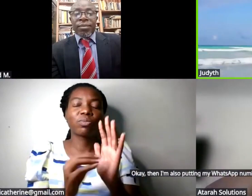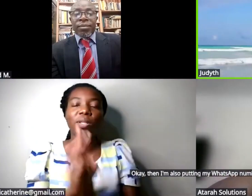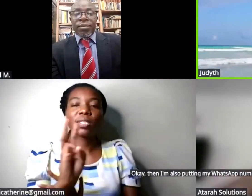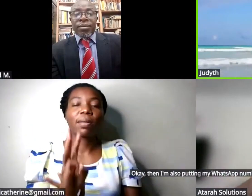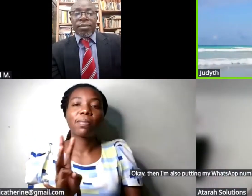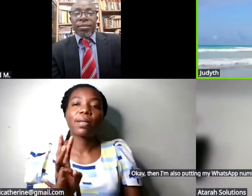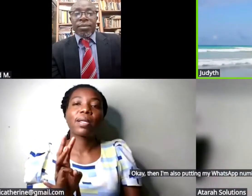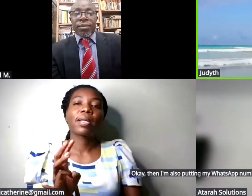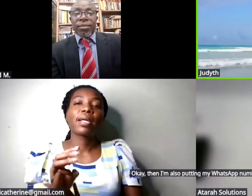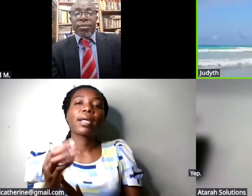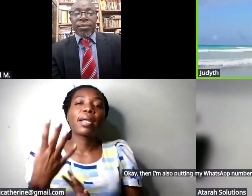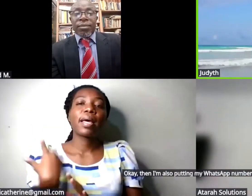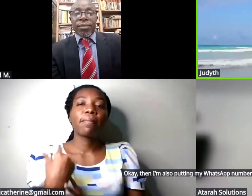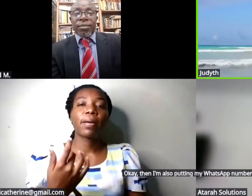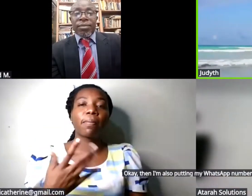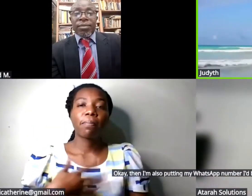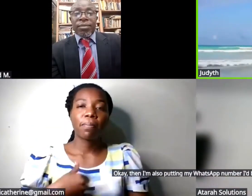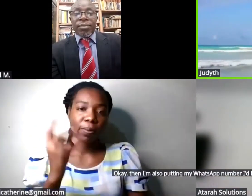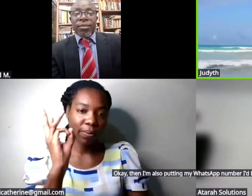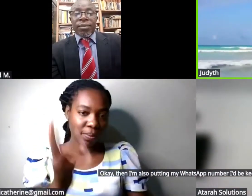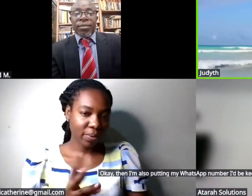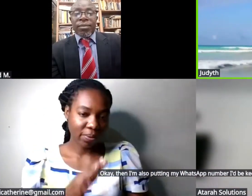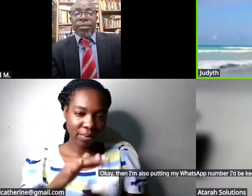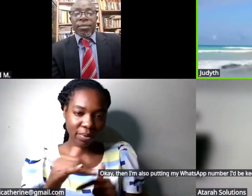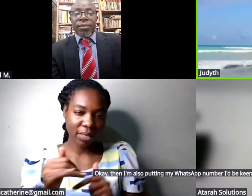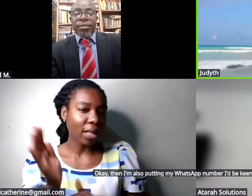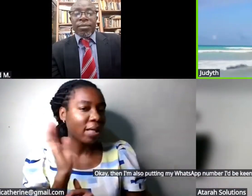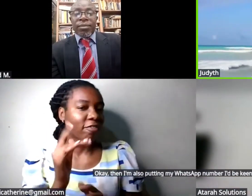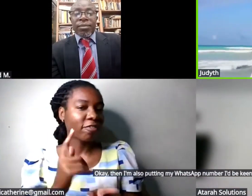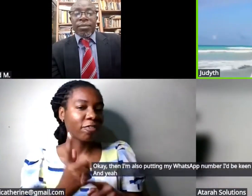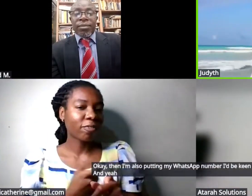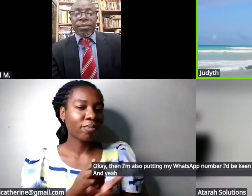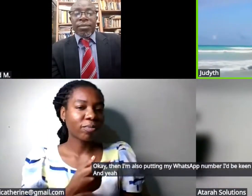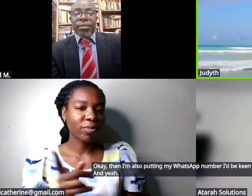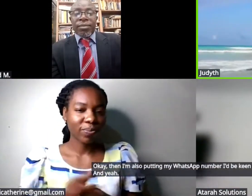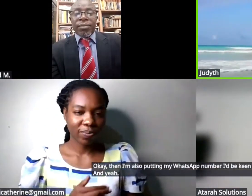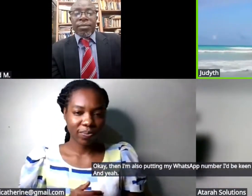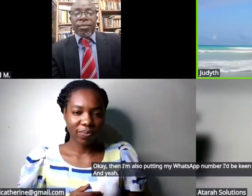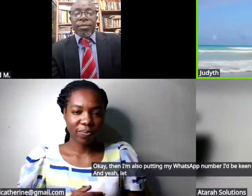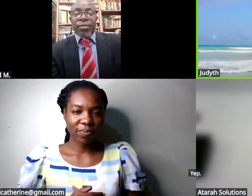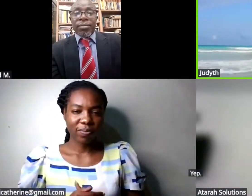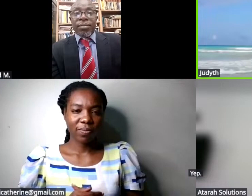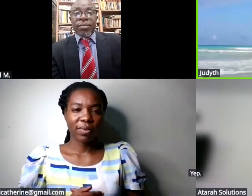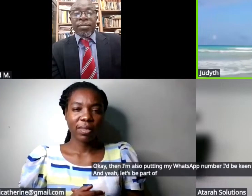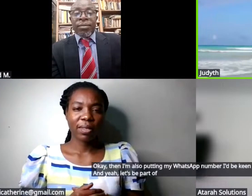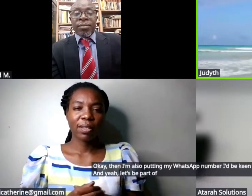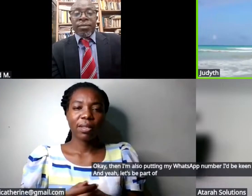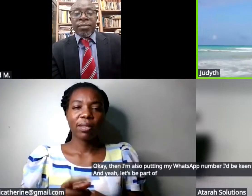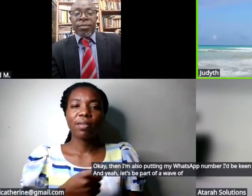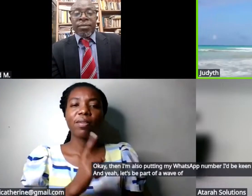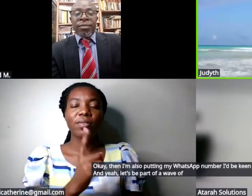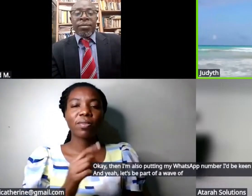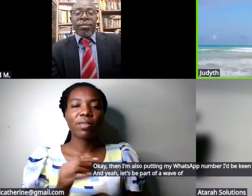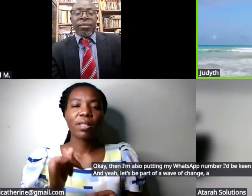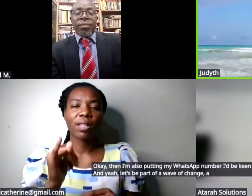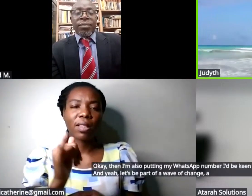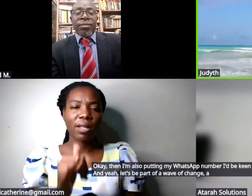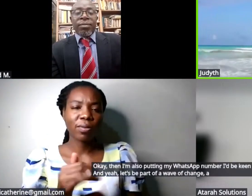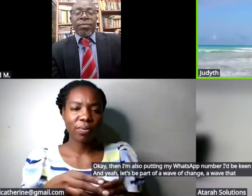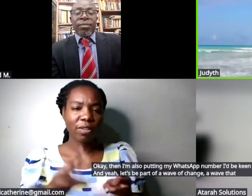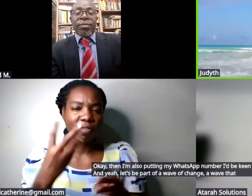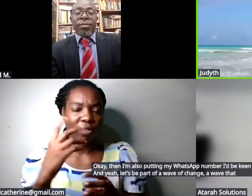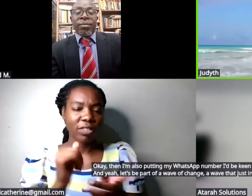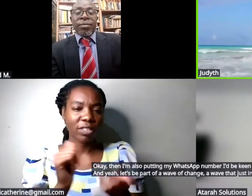I'd be keen to hear from you. And yeah, let's be part of a wave of change, a wave that just